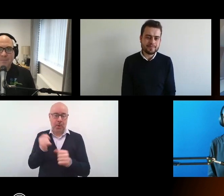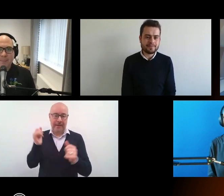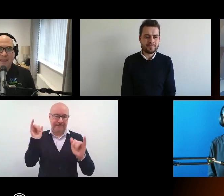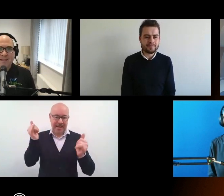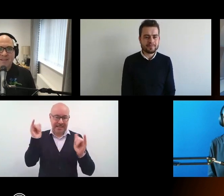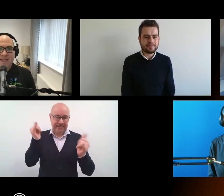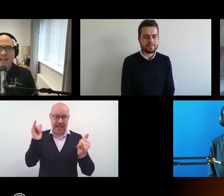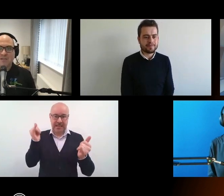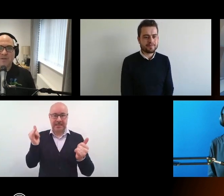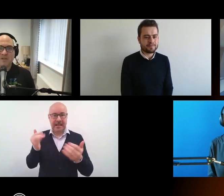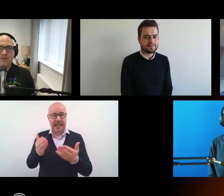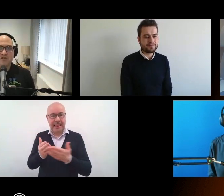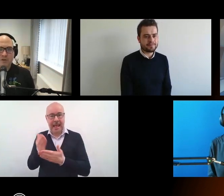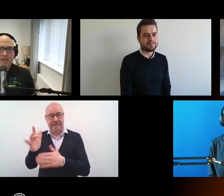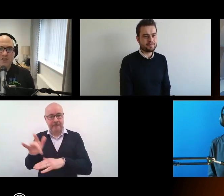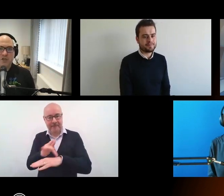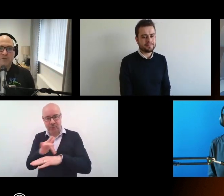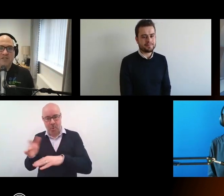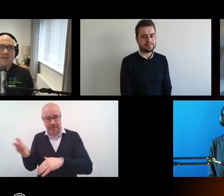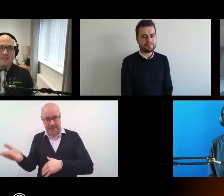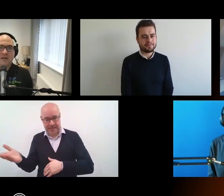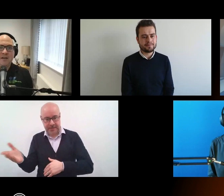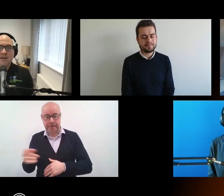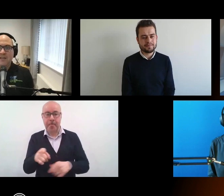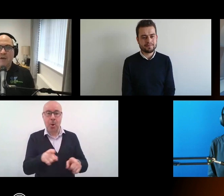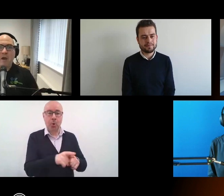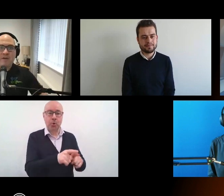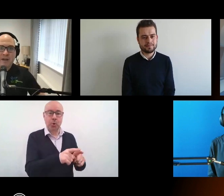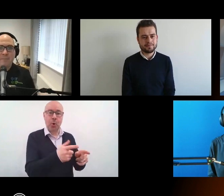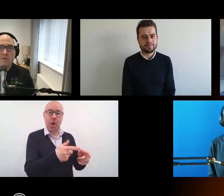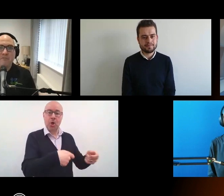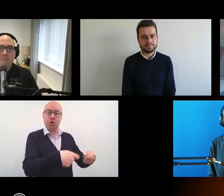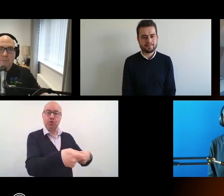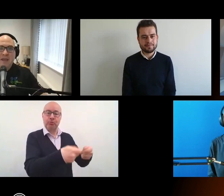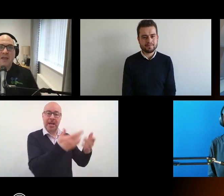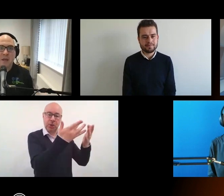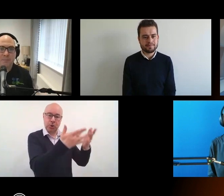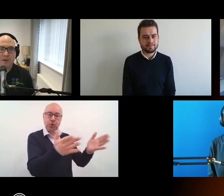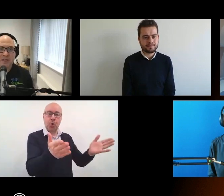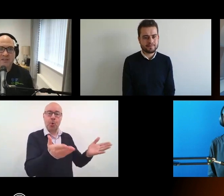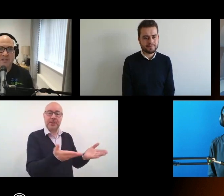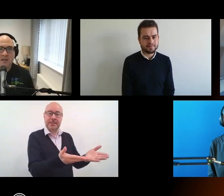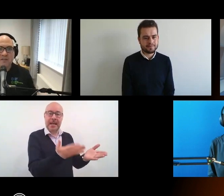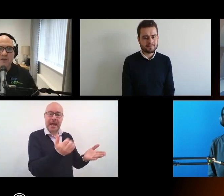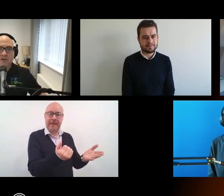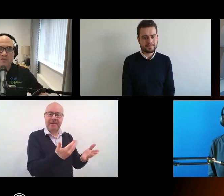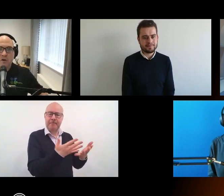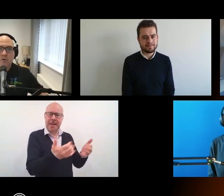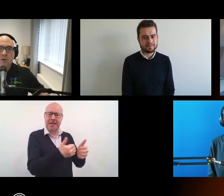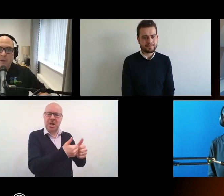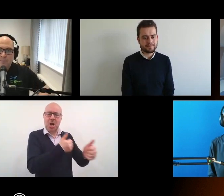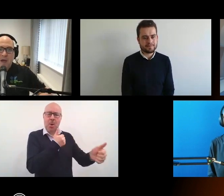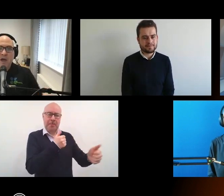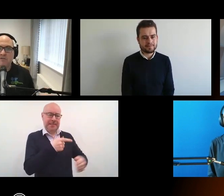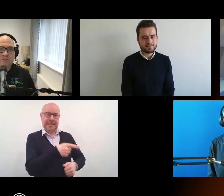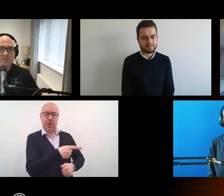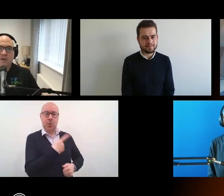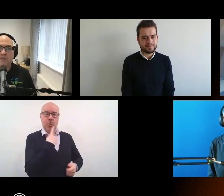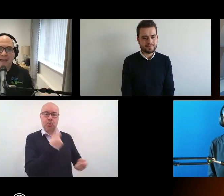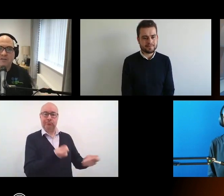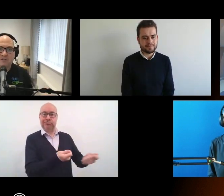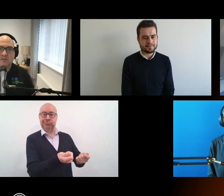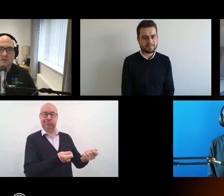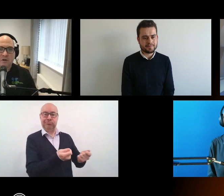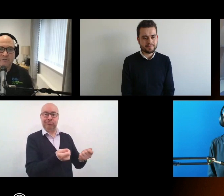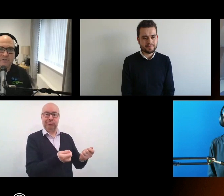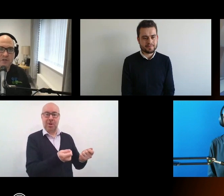Similarly, in the exhibition and trade show sector, there are a number of big companies that control hundreds, if